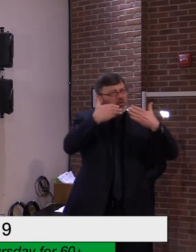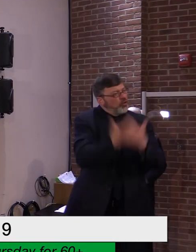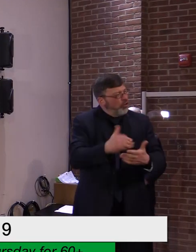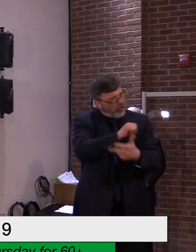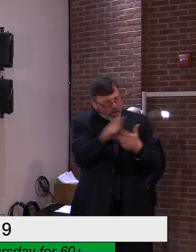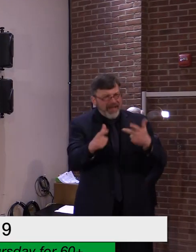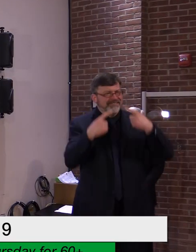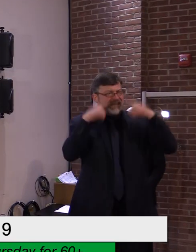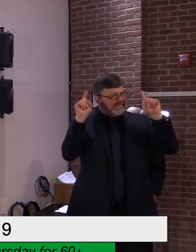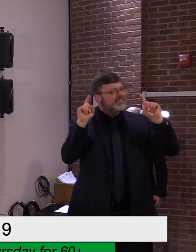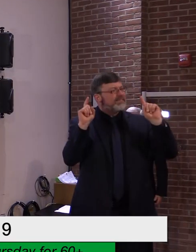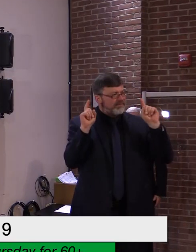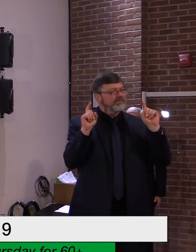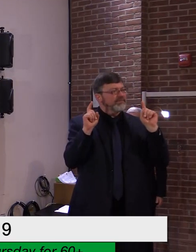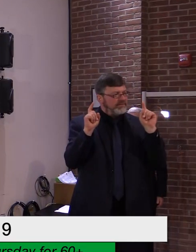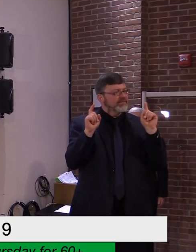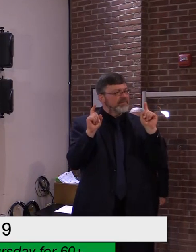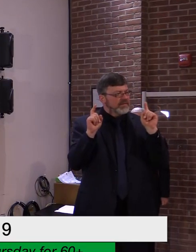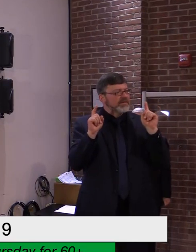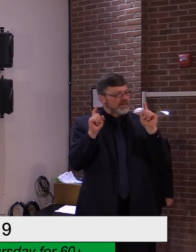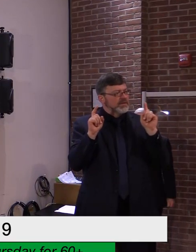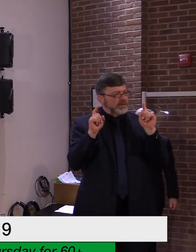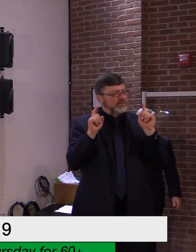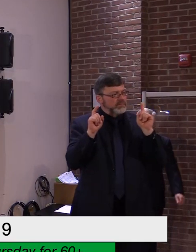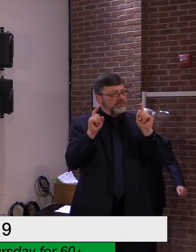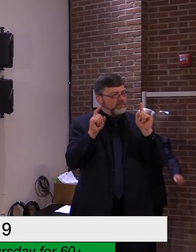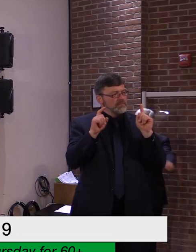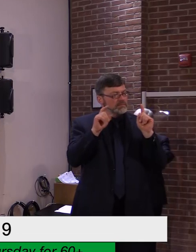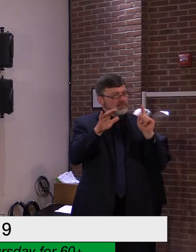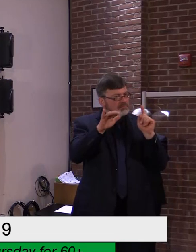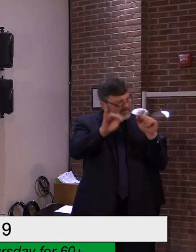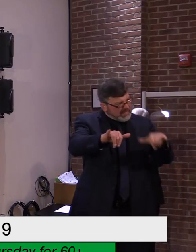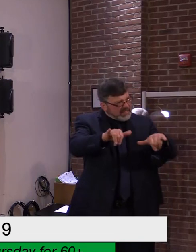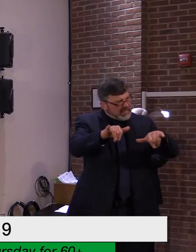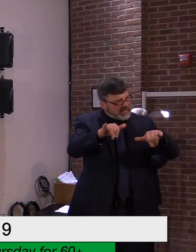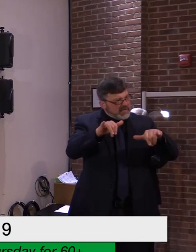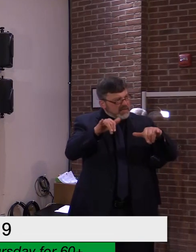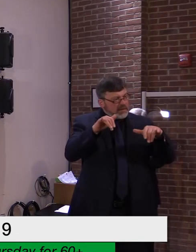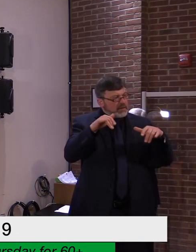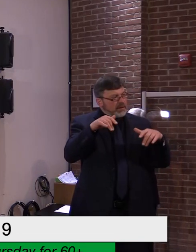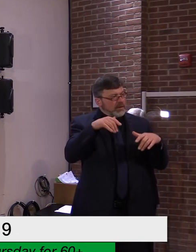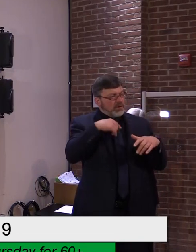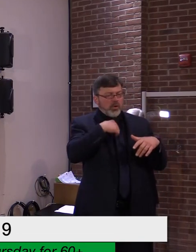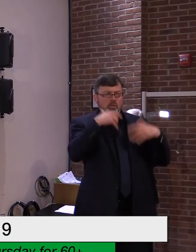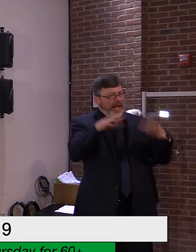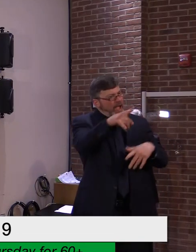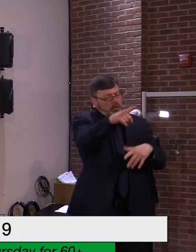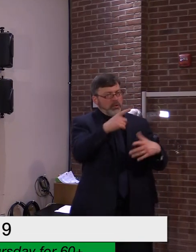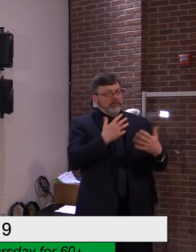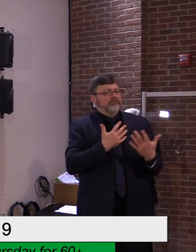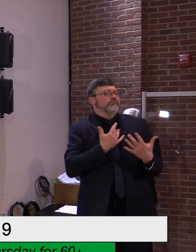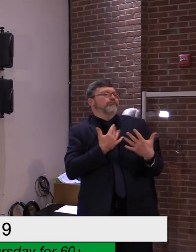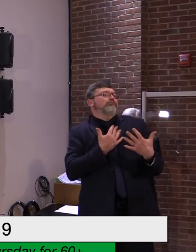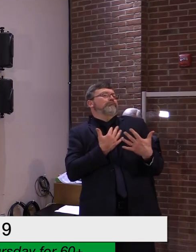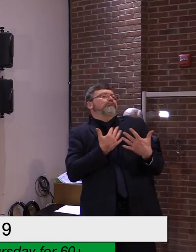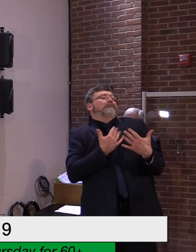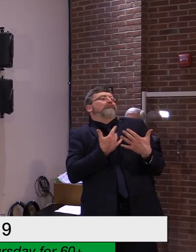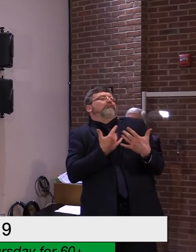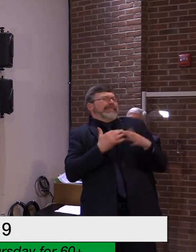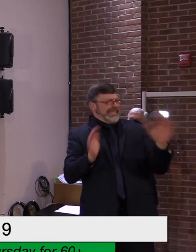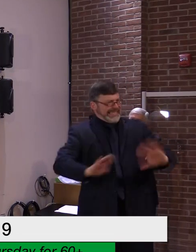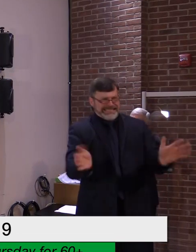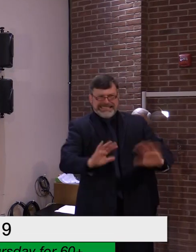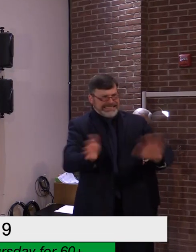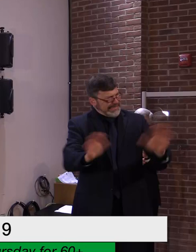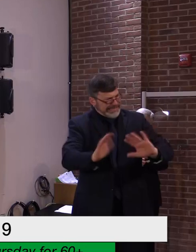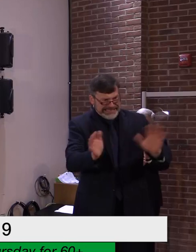pandemic is still raging, there just isn't time to wait. Get your shot, whichever one it is, when it becomes